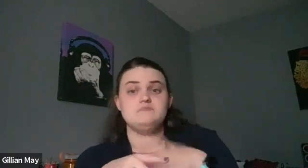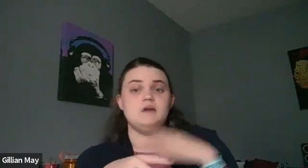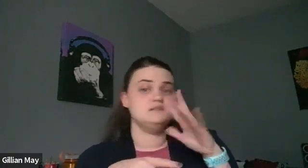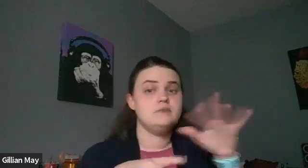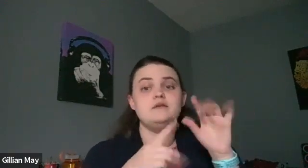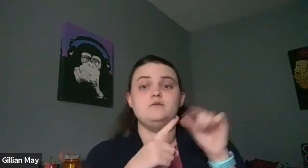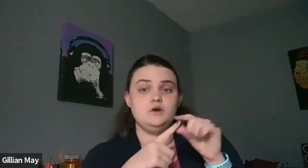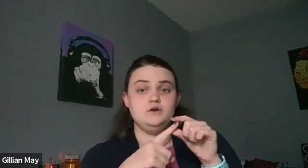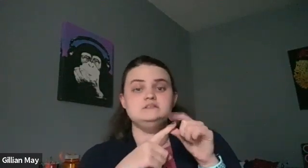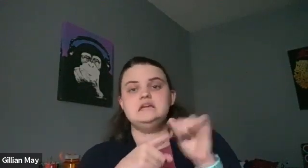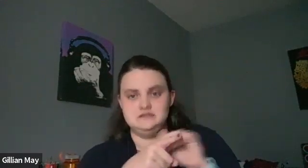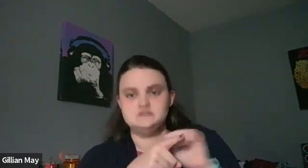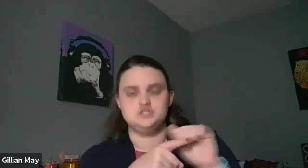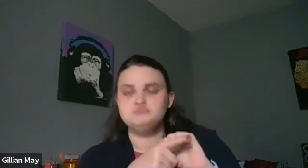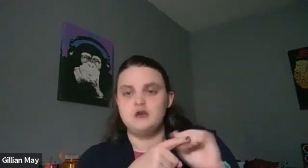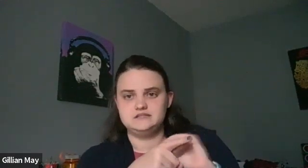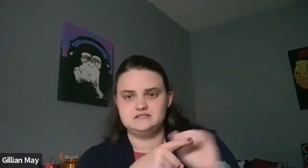my spelling words. It's just practice.